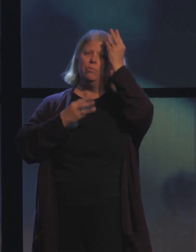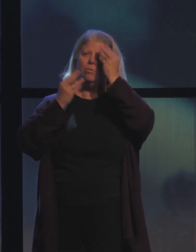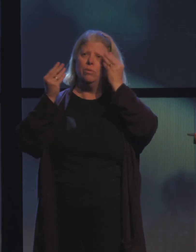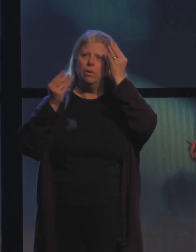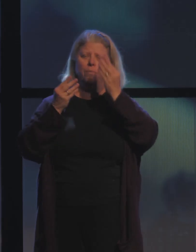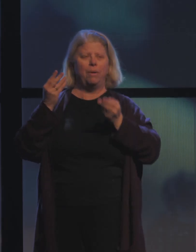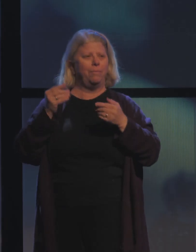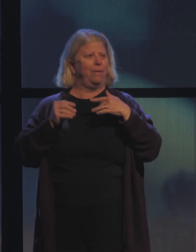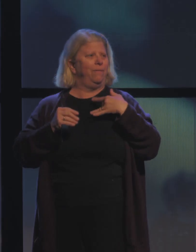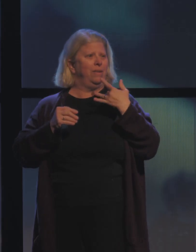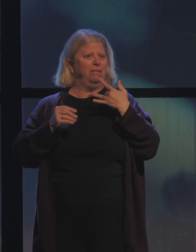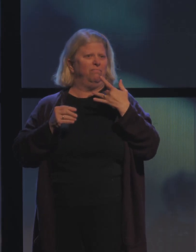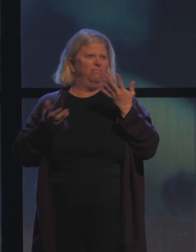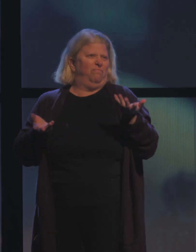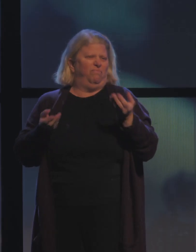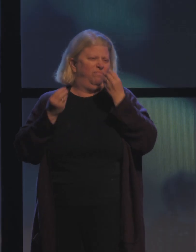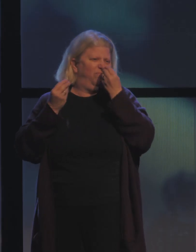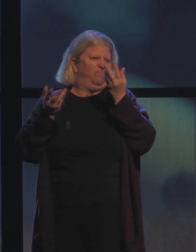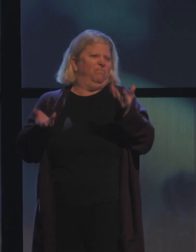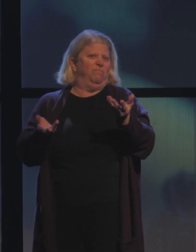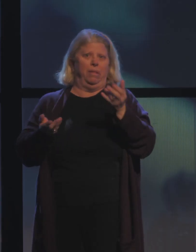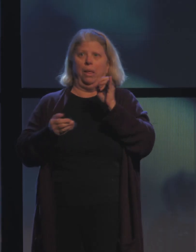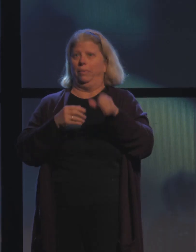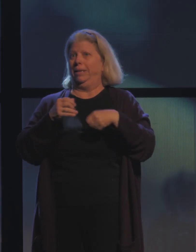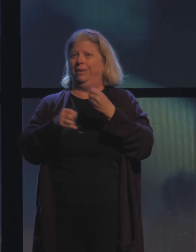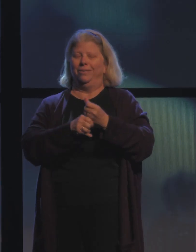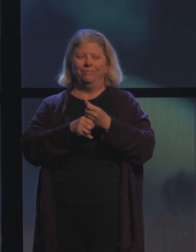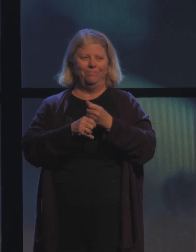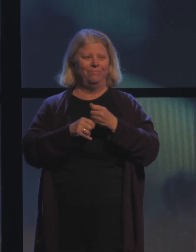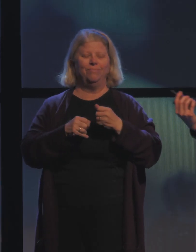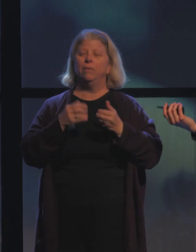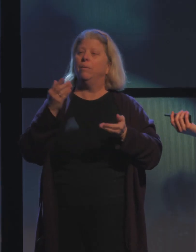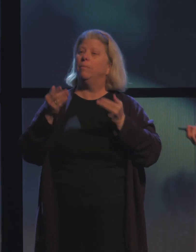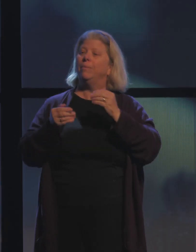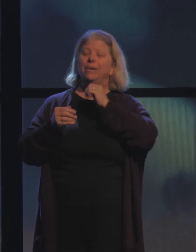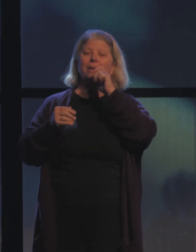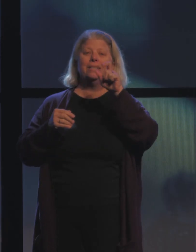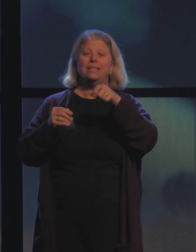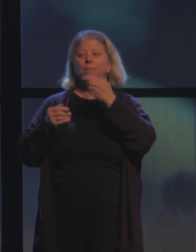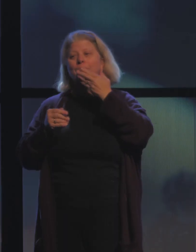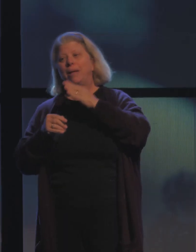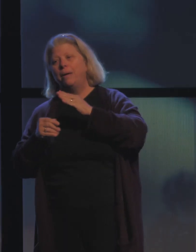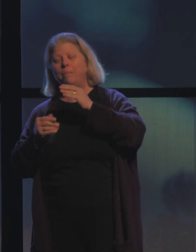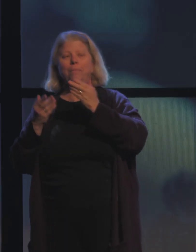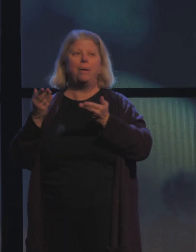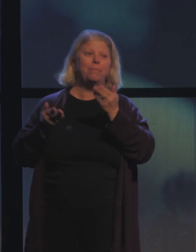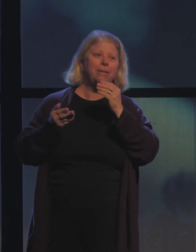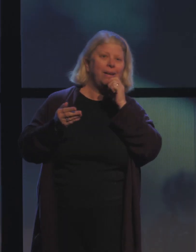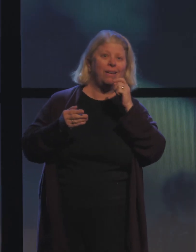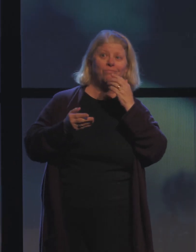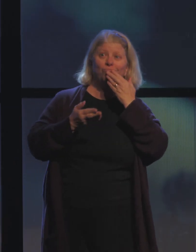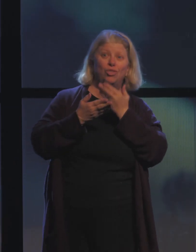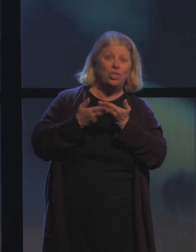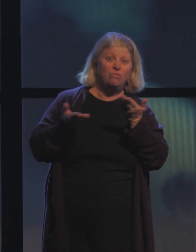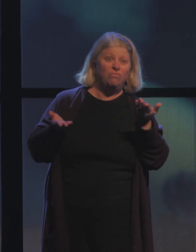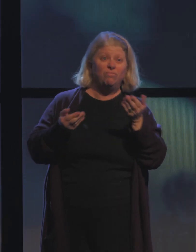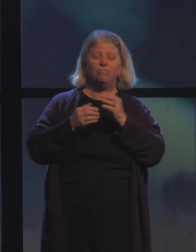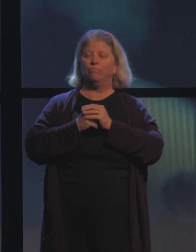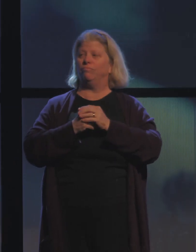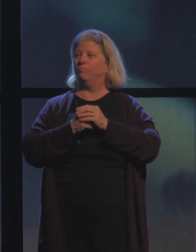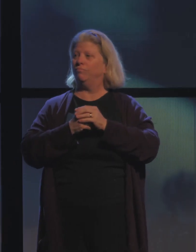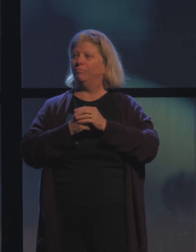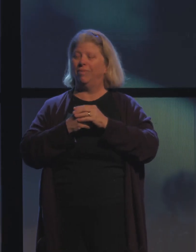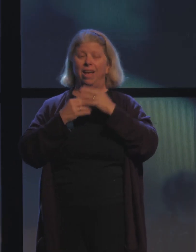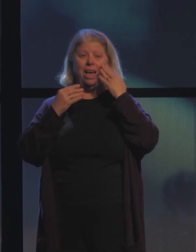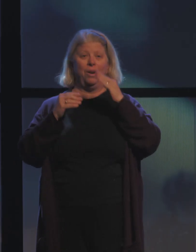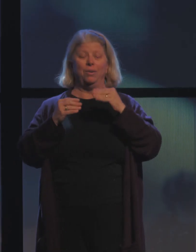maybe just kind of feel indifference towards it, like that was a year. Maybe it wasn't necessarily bad. Maybe it wasn't necessarily good. And I don't know